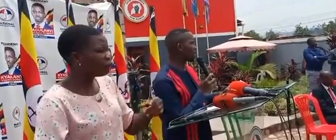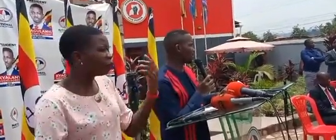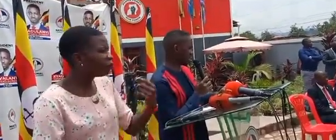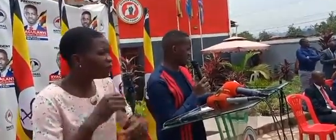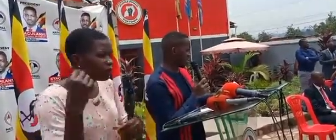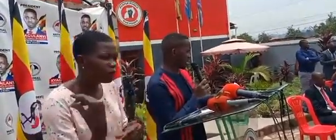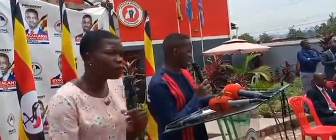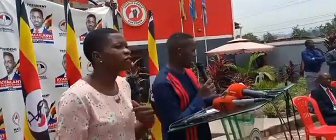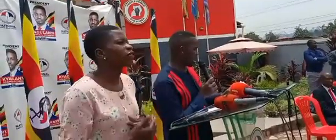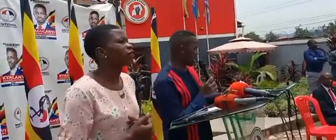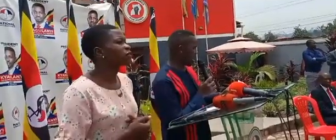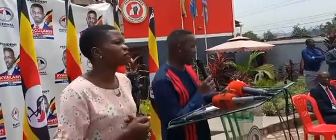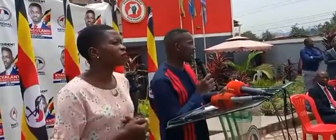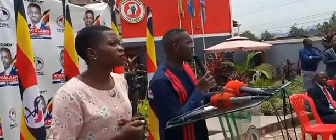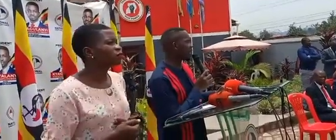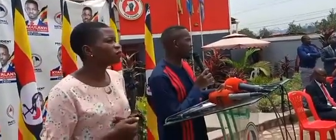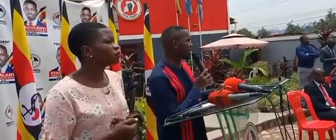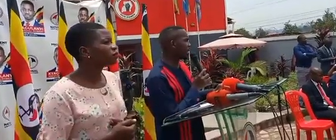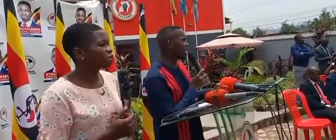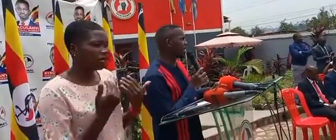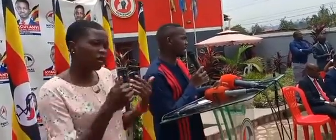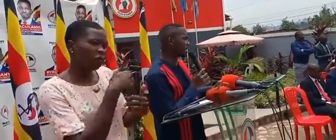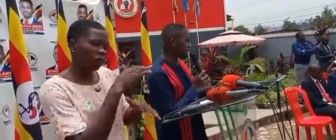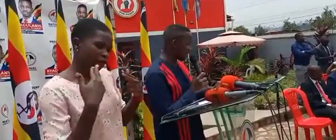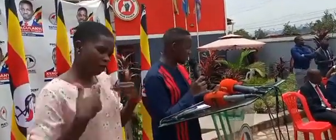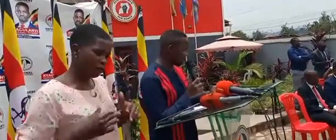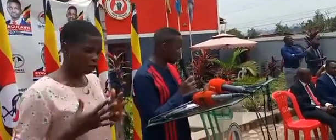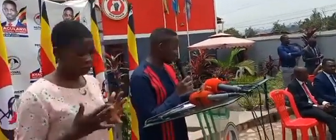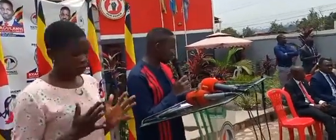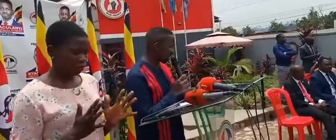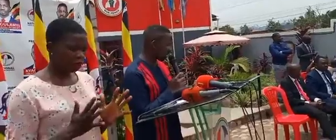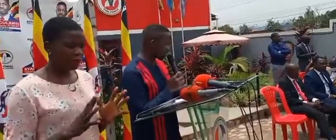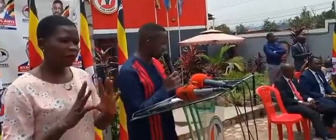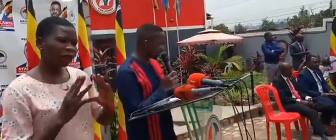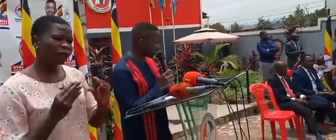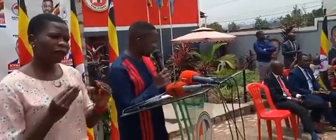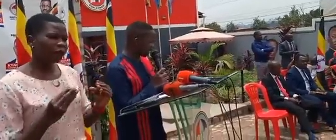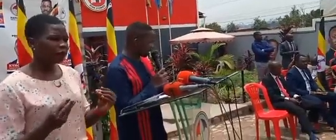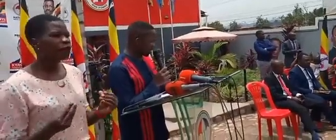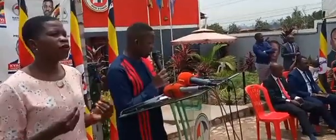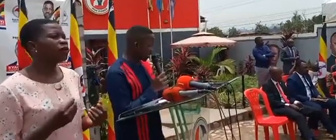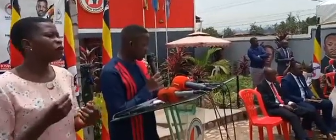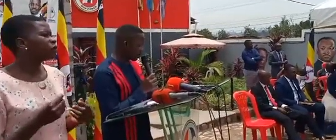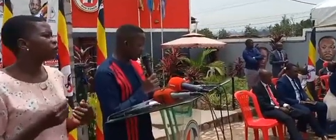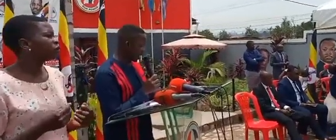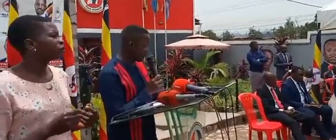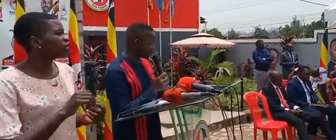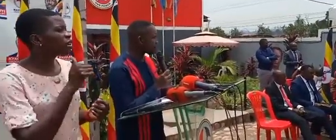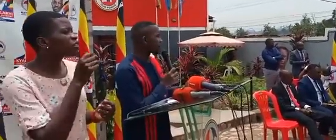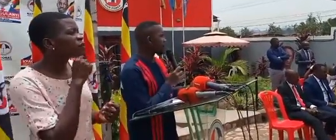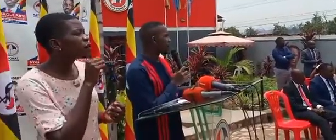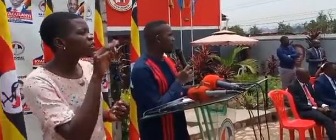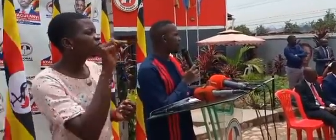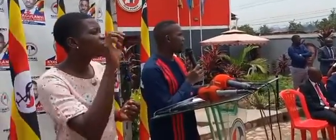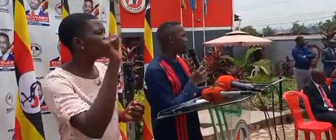ku story ye agena atirira ne yetana atirira bulungi kwanga bamuisa bubi